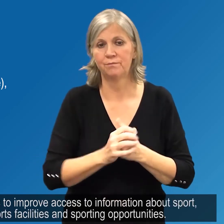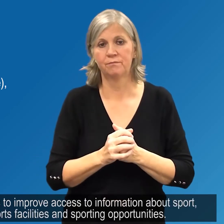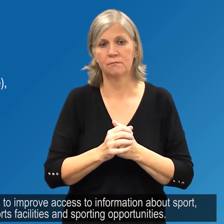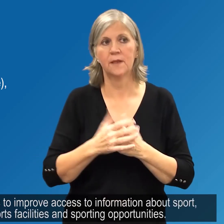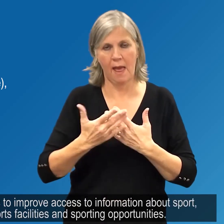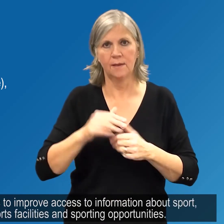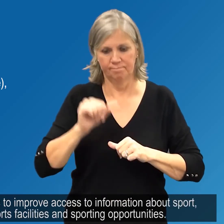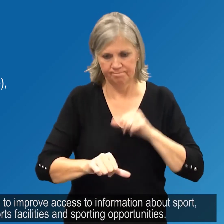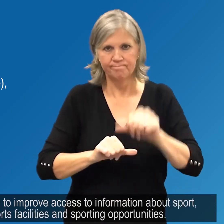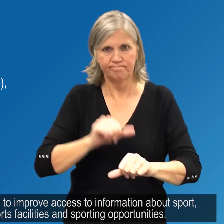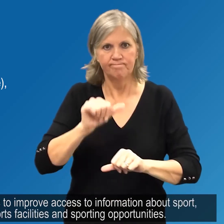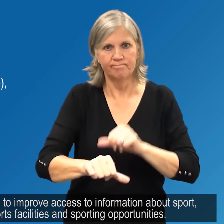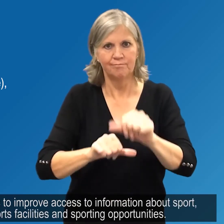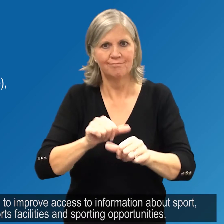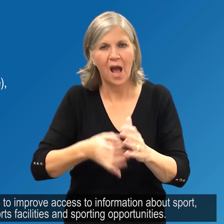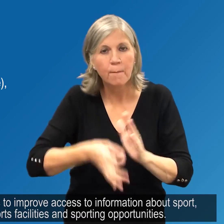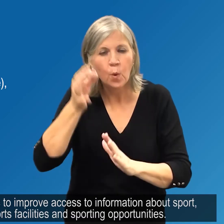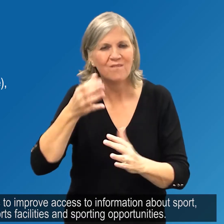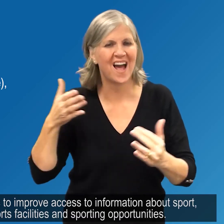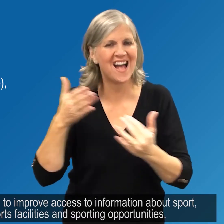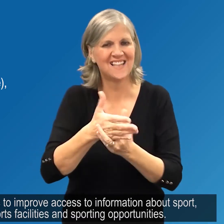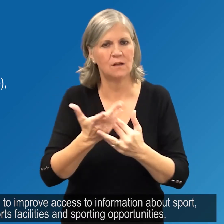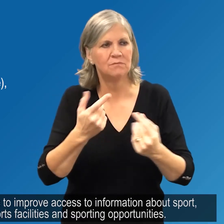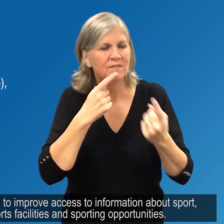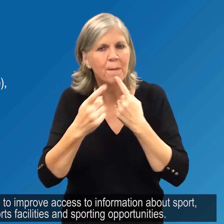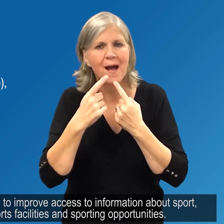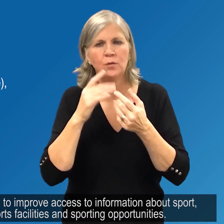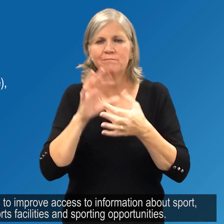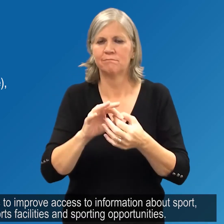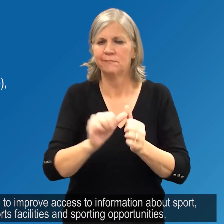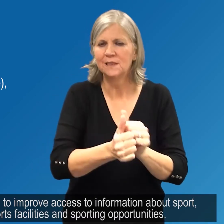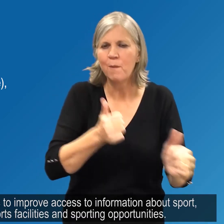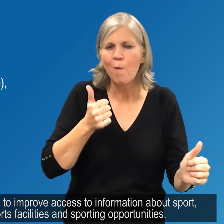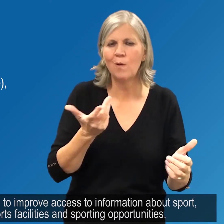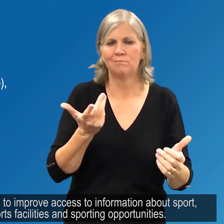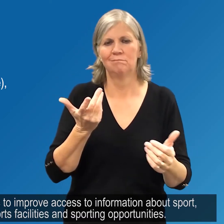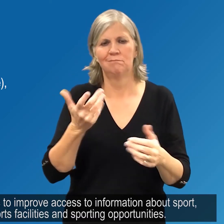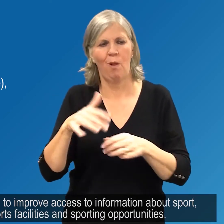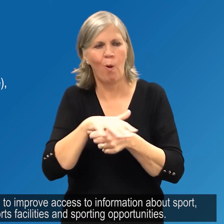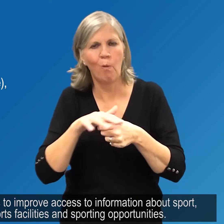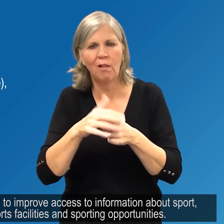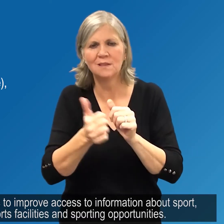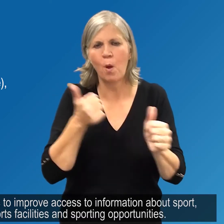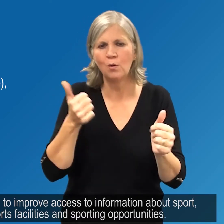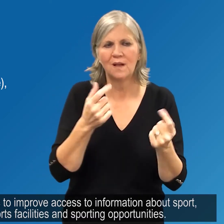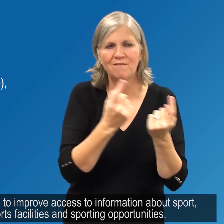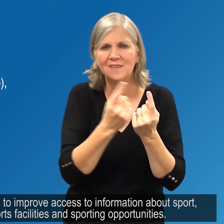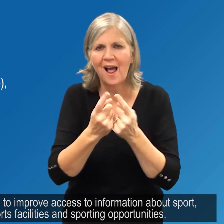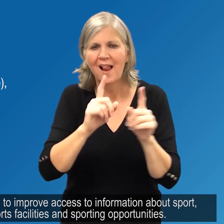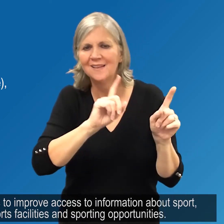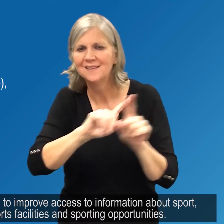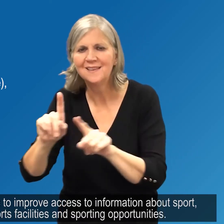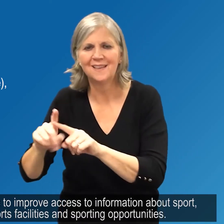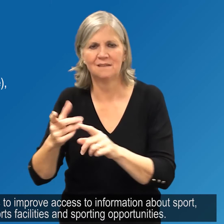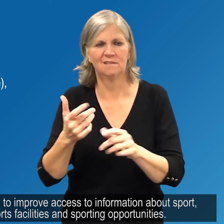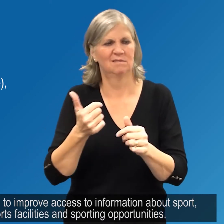Action 22. Take steps to improve access to information about sport and local sports facilities and sporting